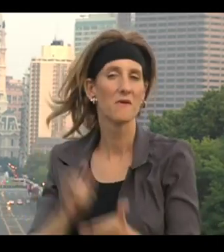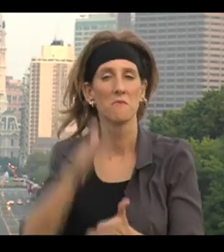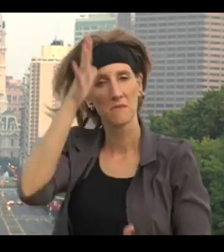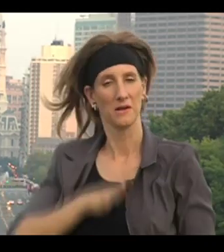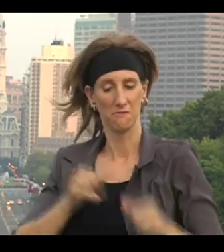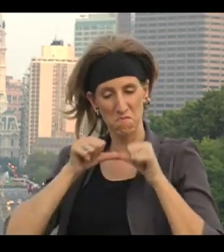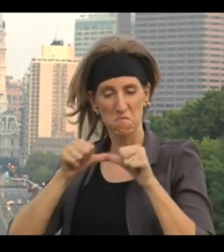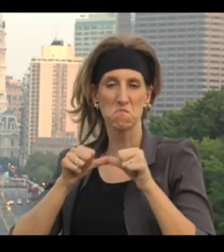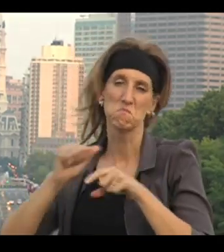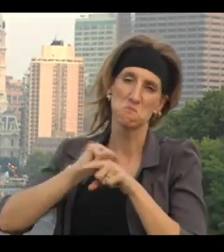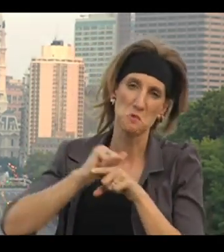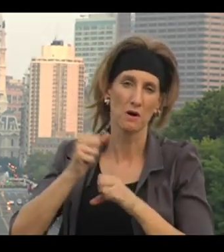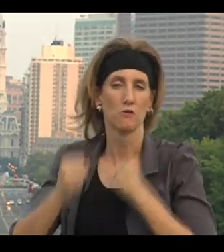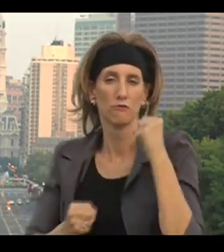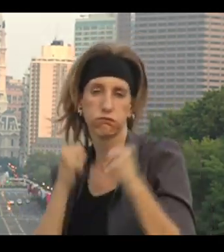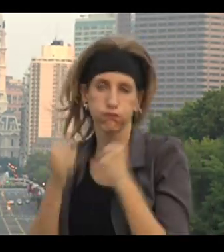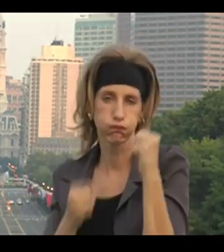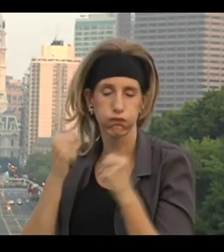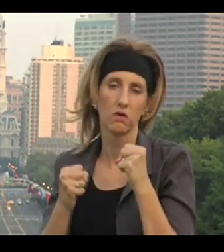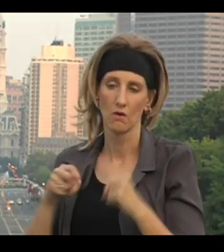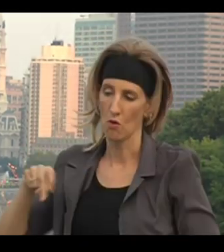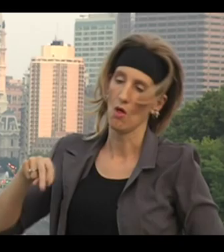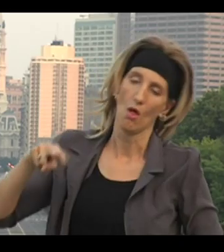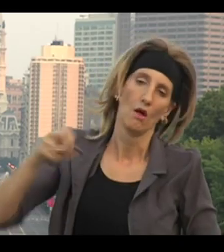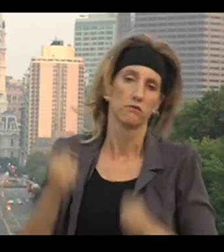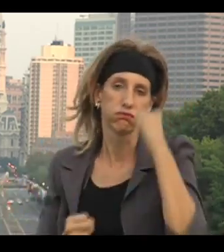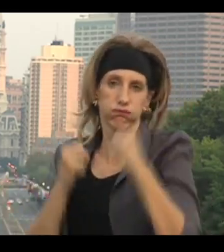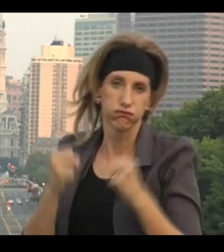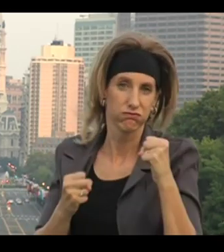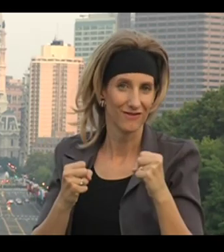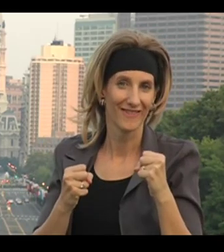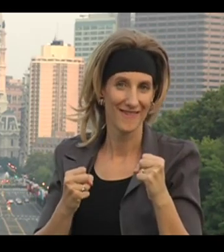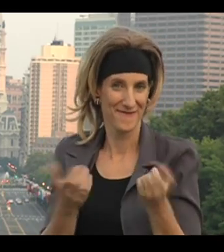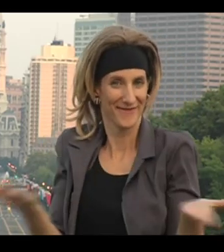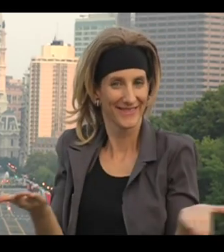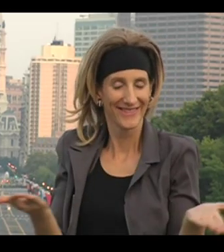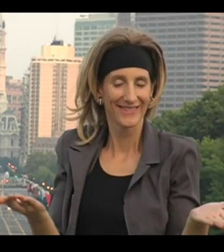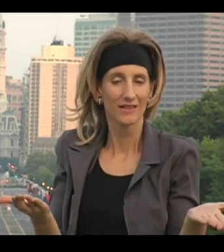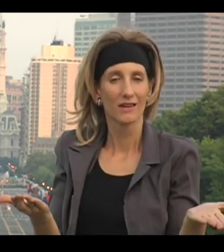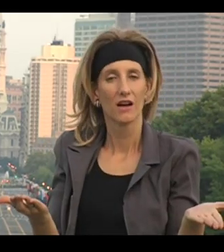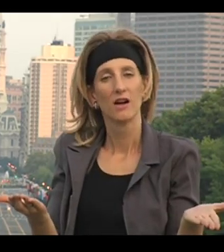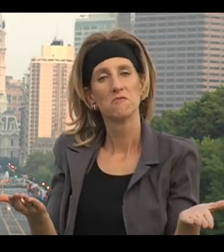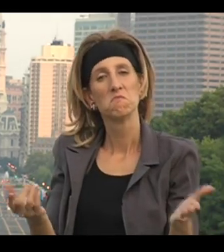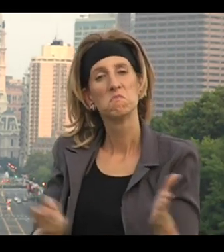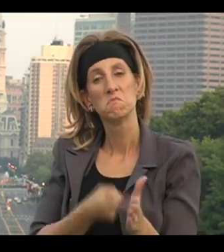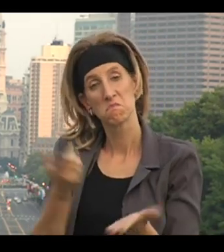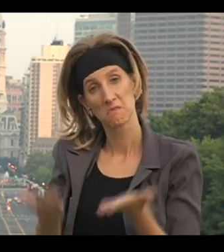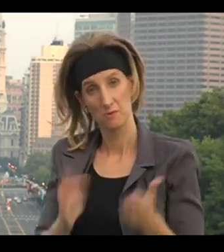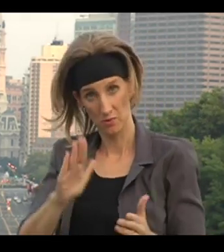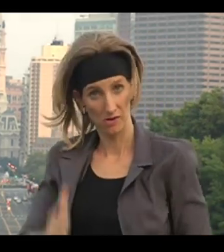steps, that man practiced and trained and jogged. He kept on jogging. That happened right here. You know, sometimes you and I